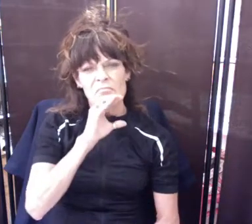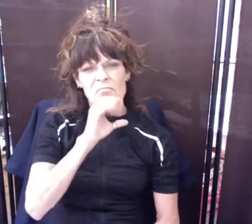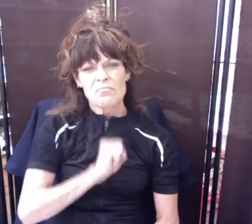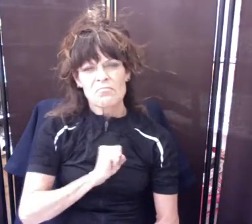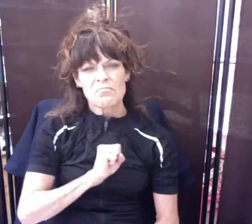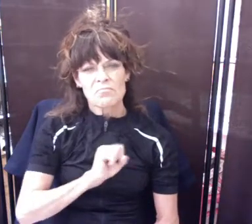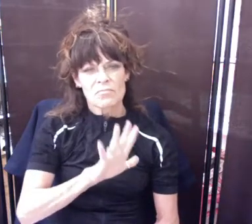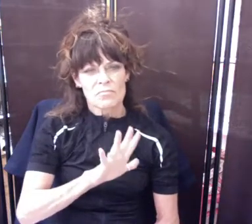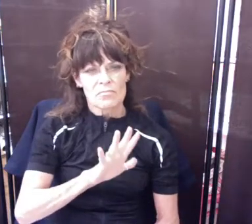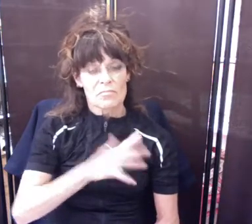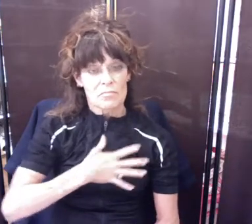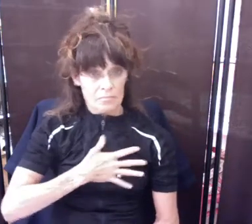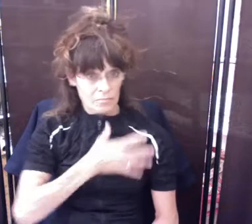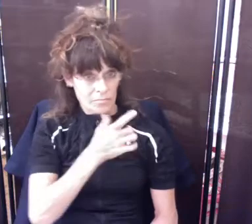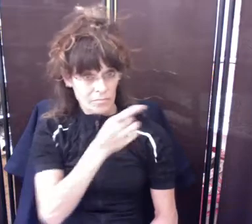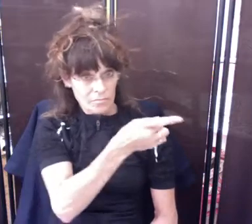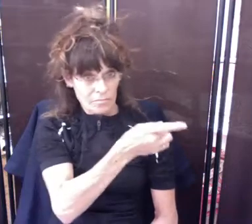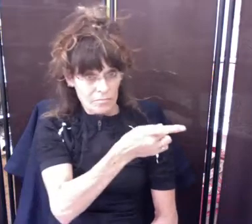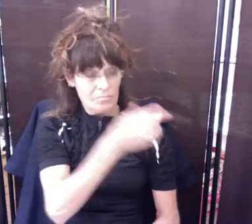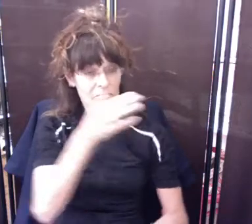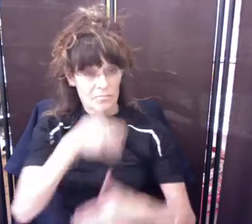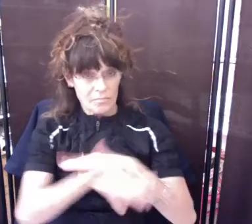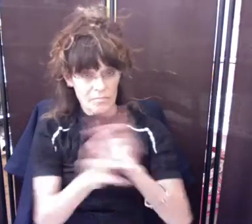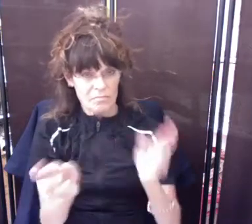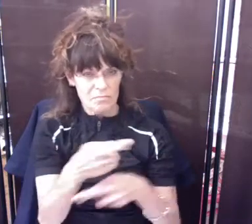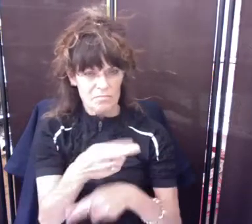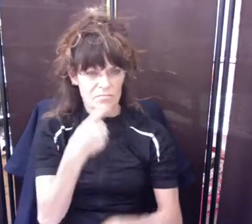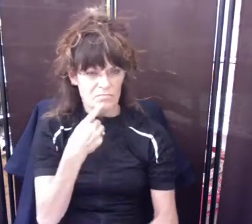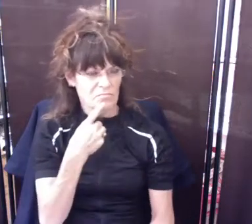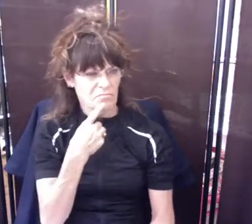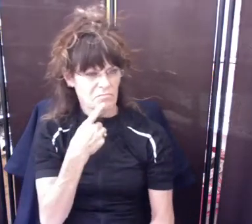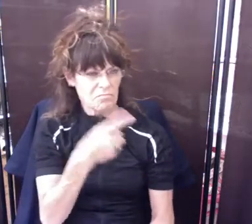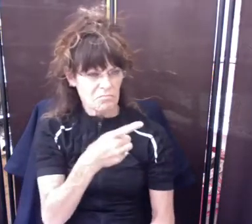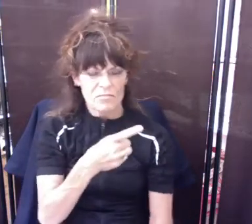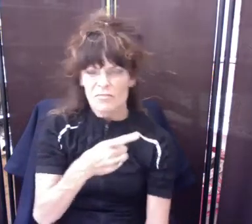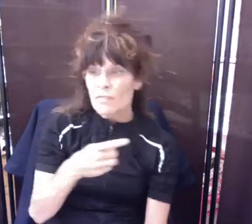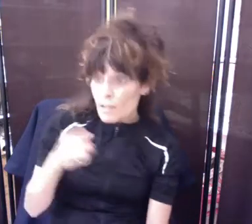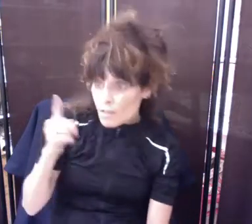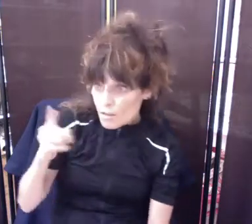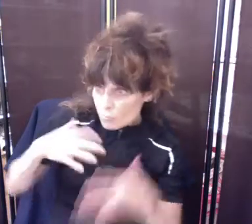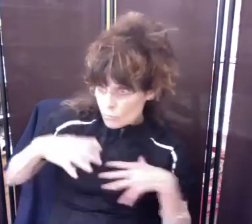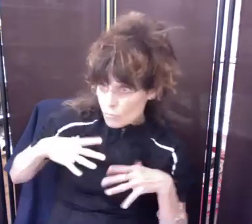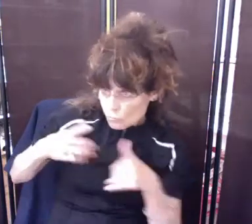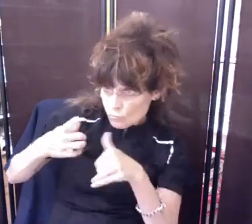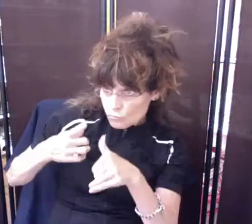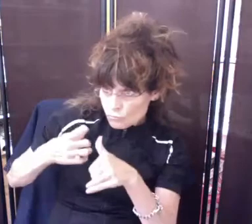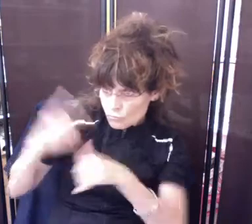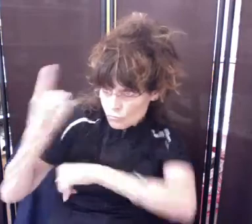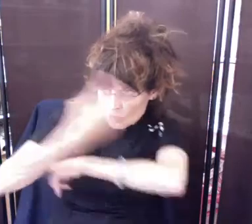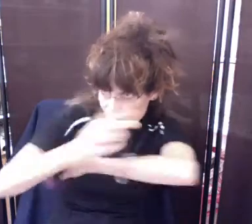mother came into the room and she said, "Get dressed. Today's your first day at kindergarten." And I'd heard about